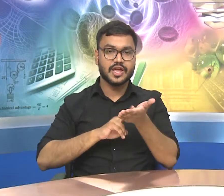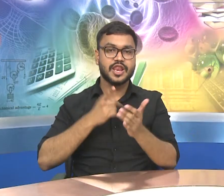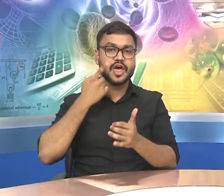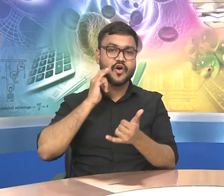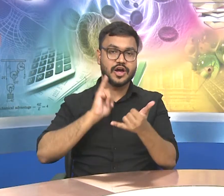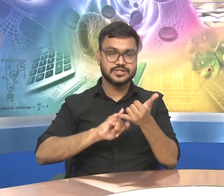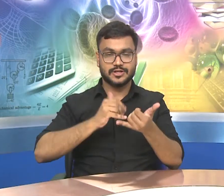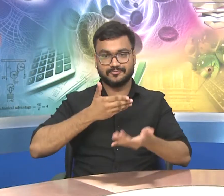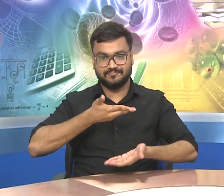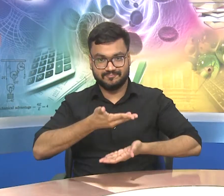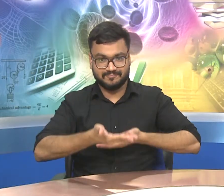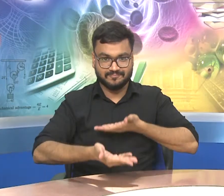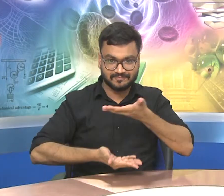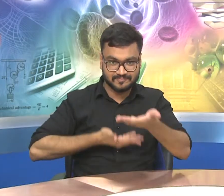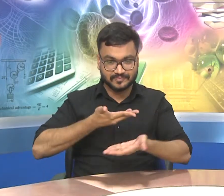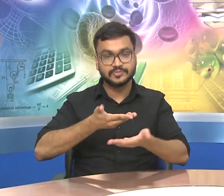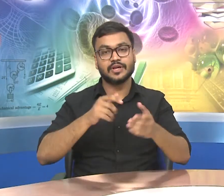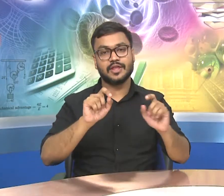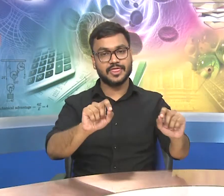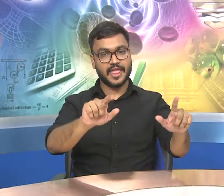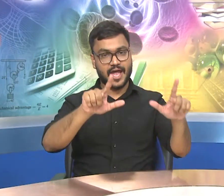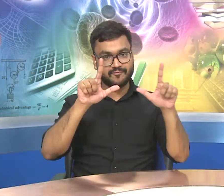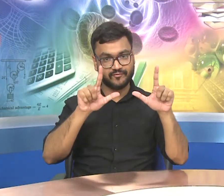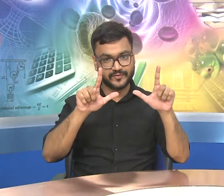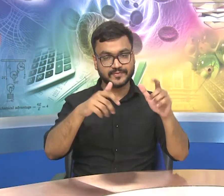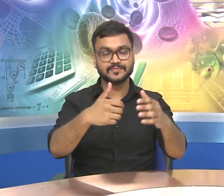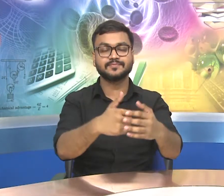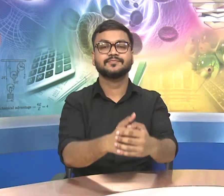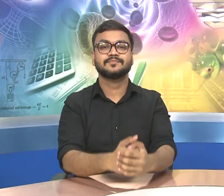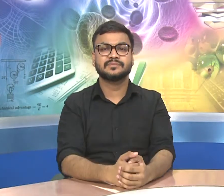Welcome to NIOS live classes.